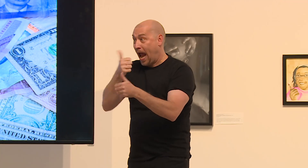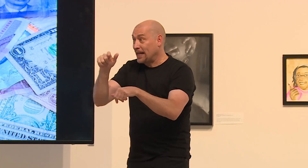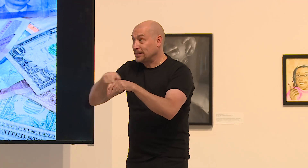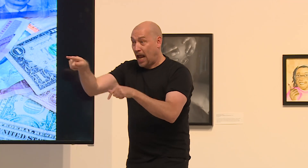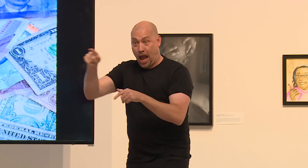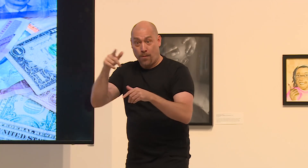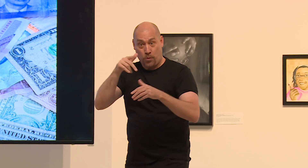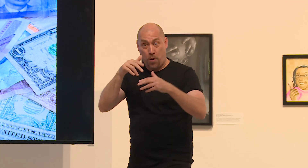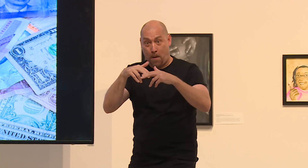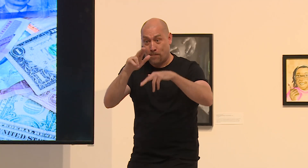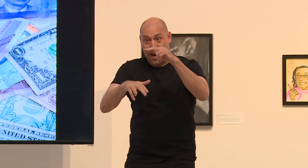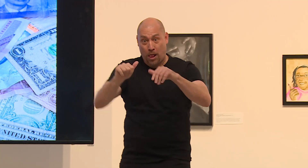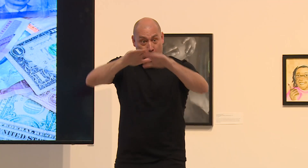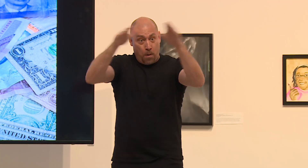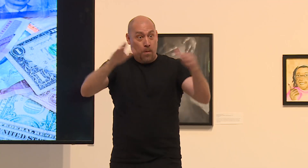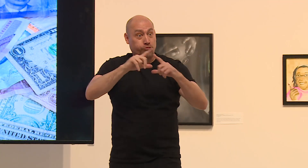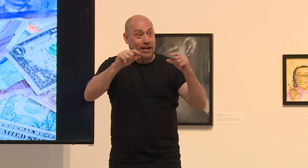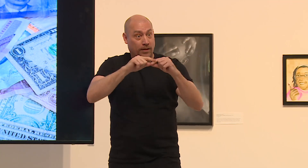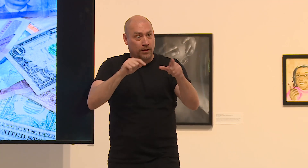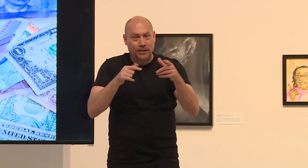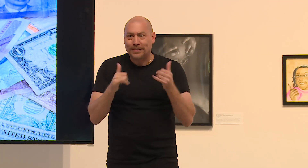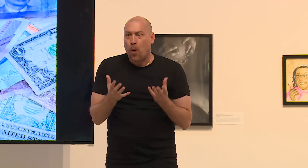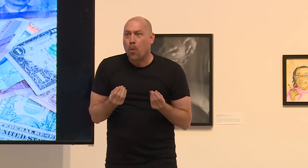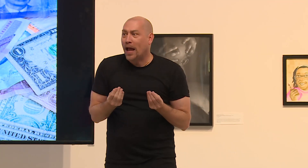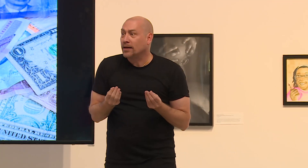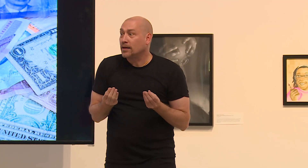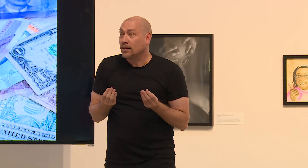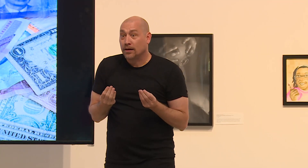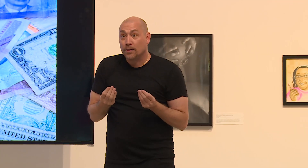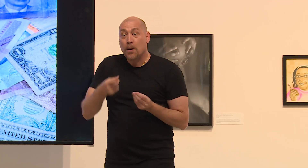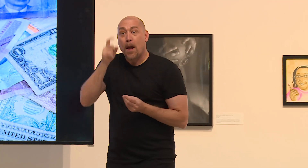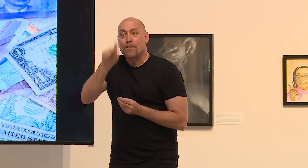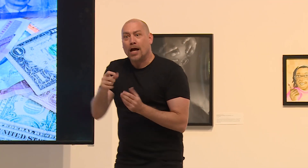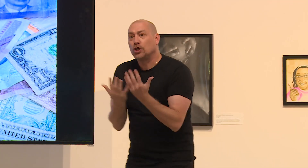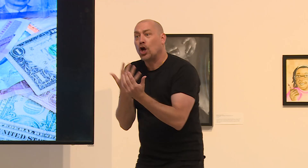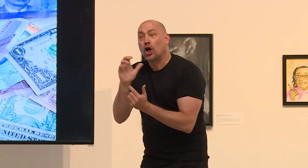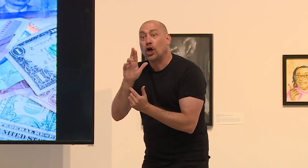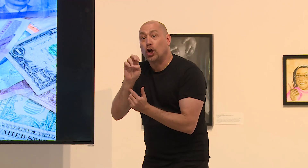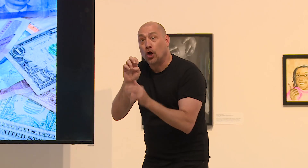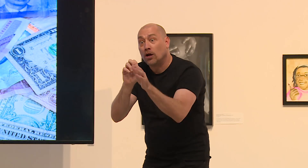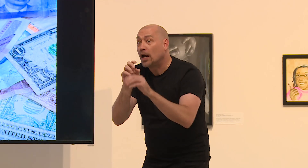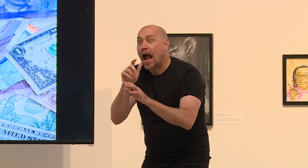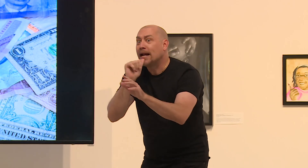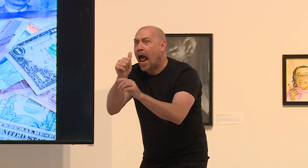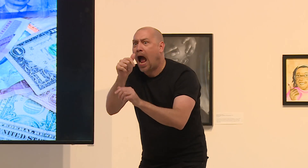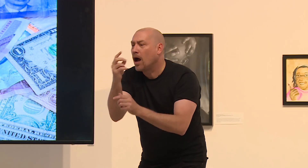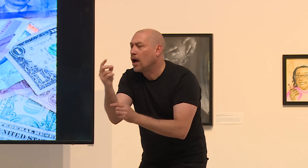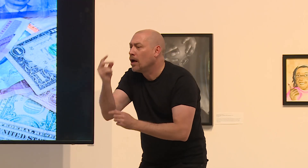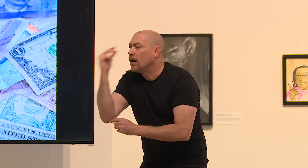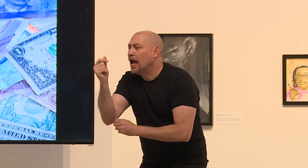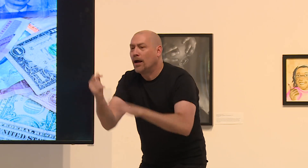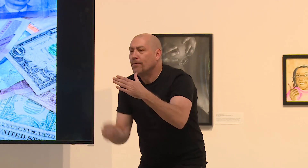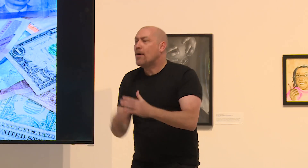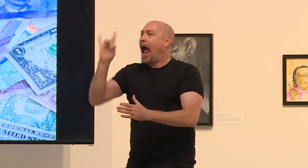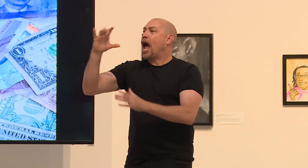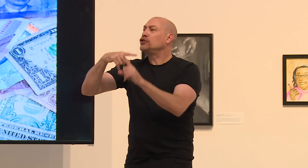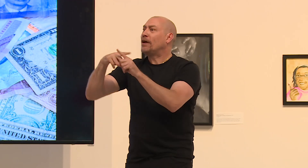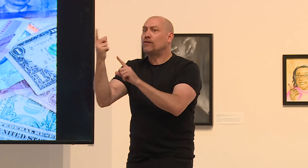curve. Do you just build a brick oven from scratch and get it done perfectly? No. You have to have this